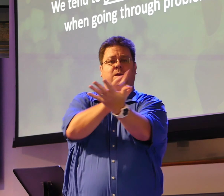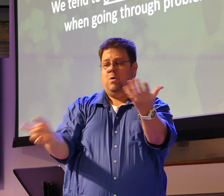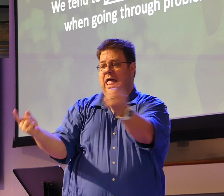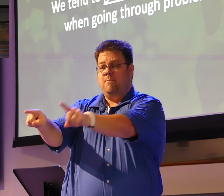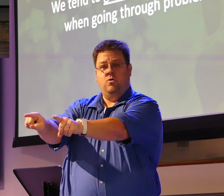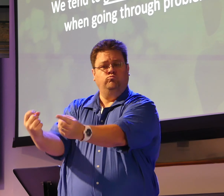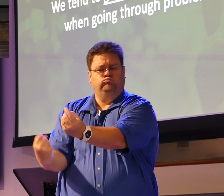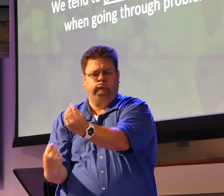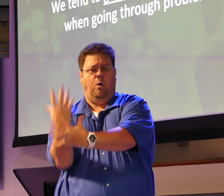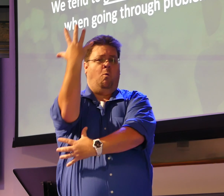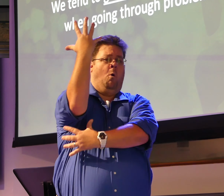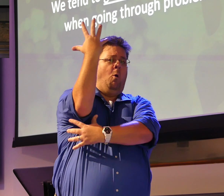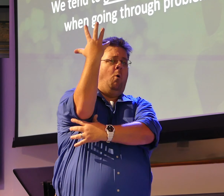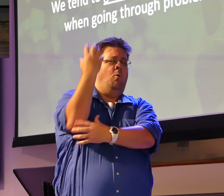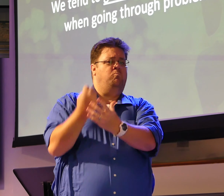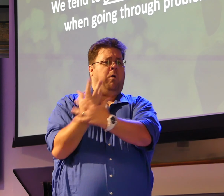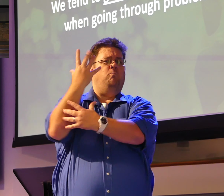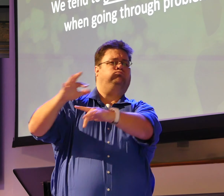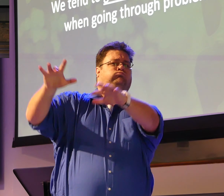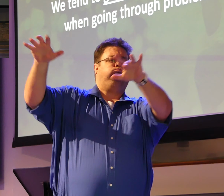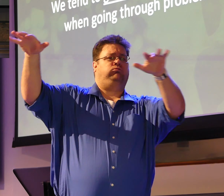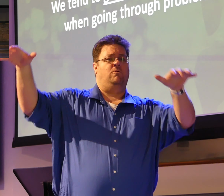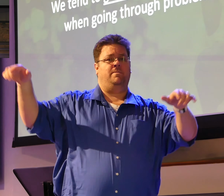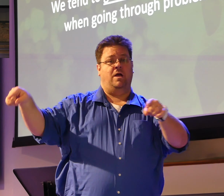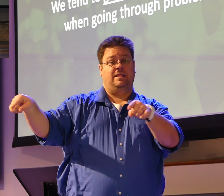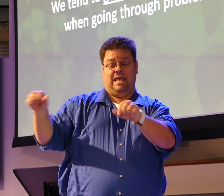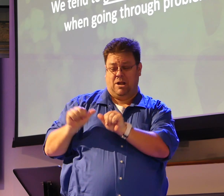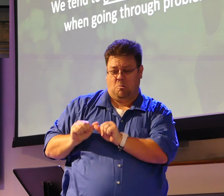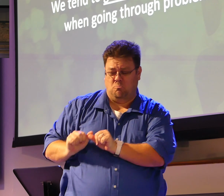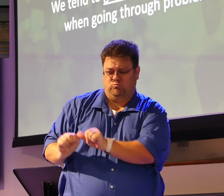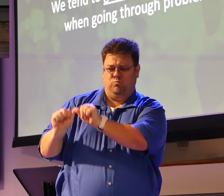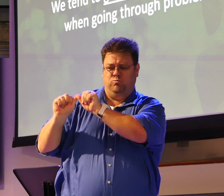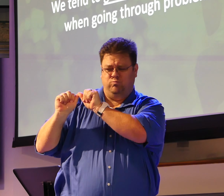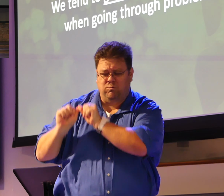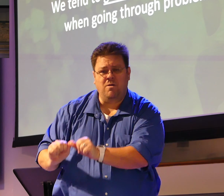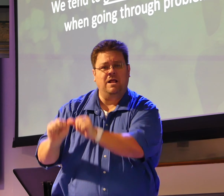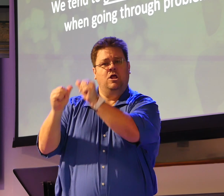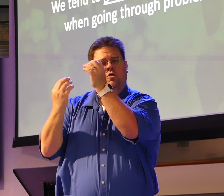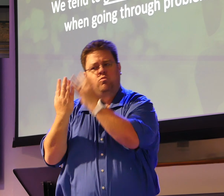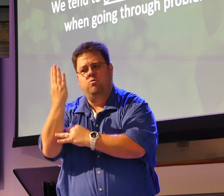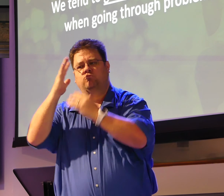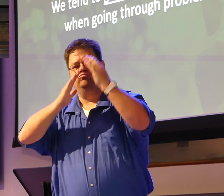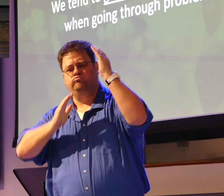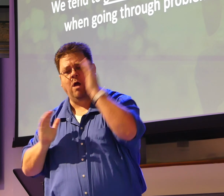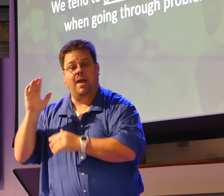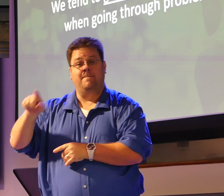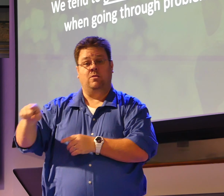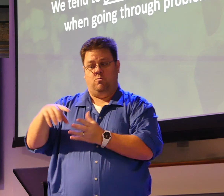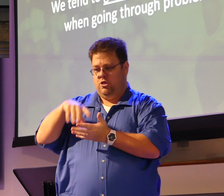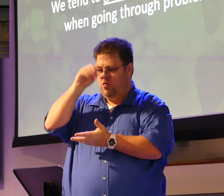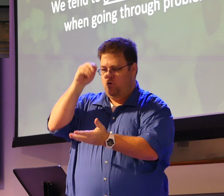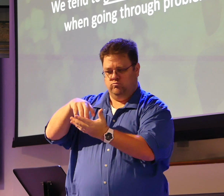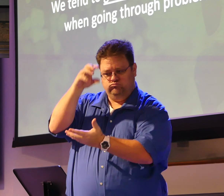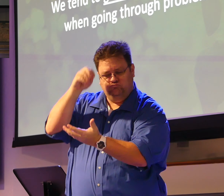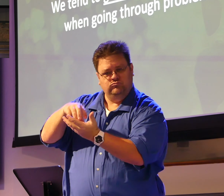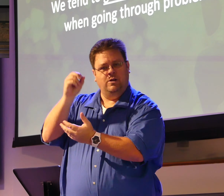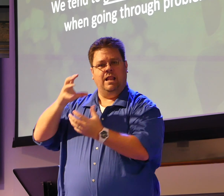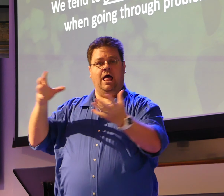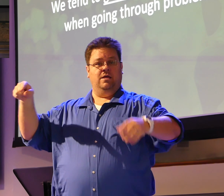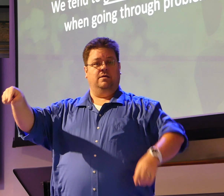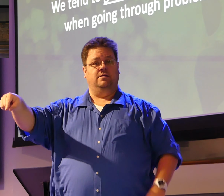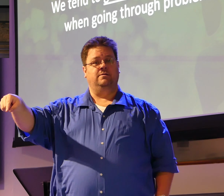they were growing like crazy but notice they were having to endure through those things but they were learning a